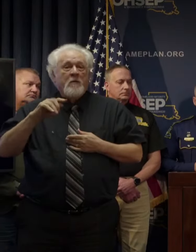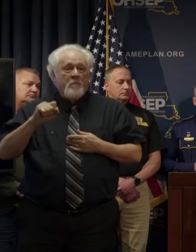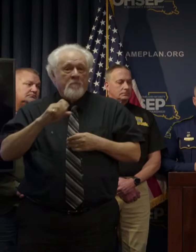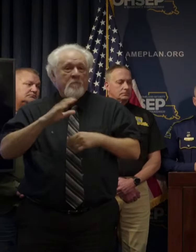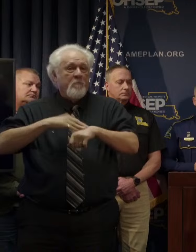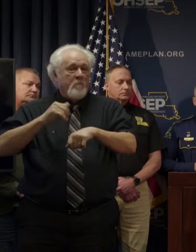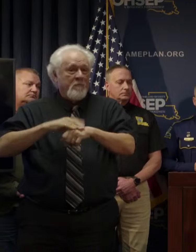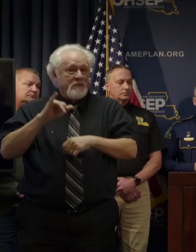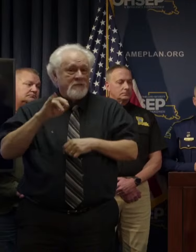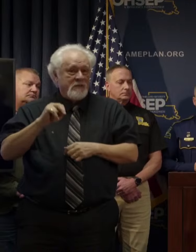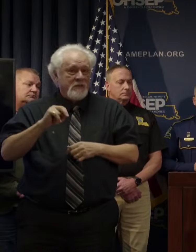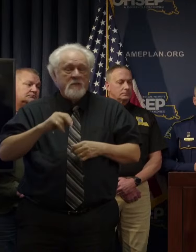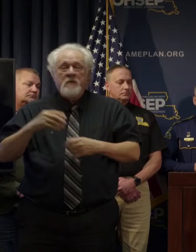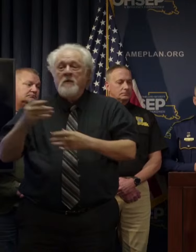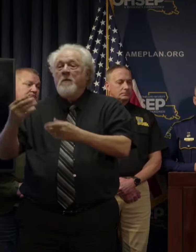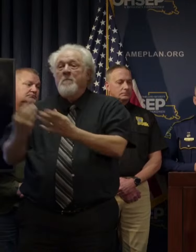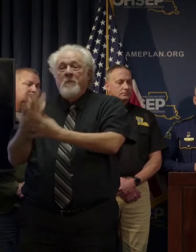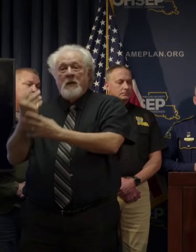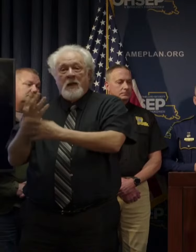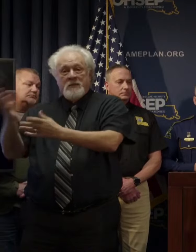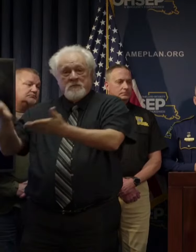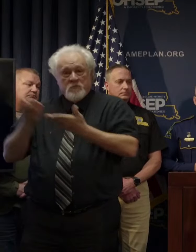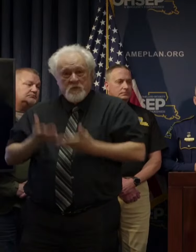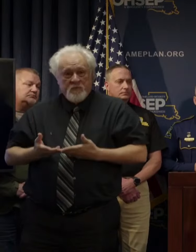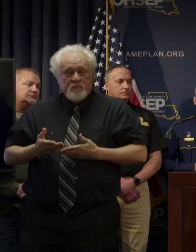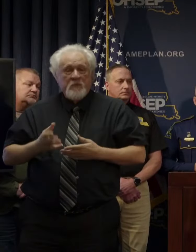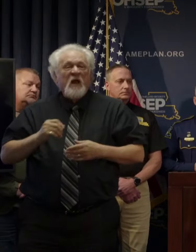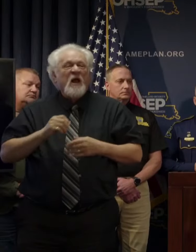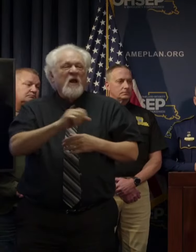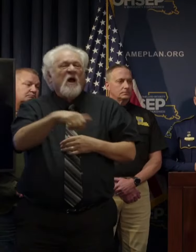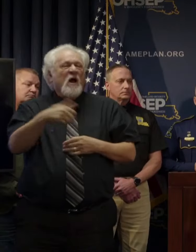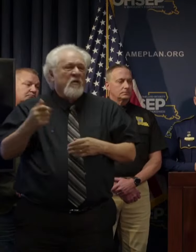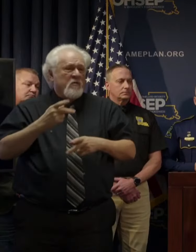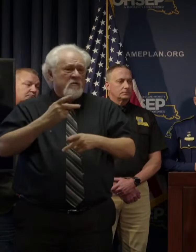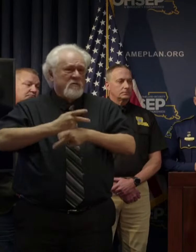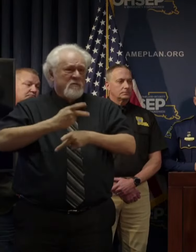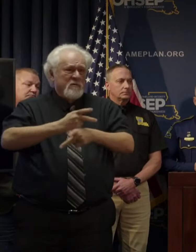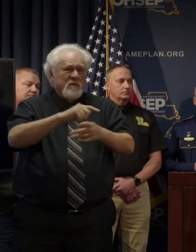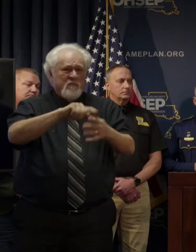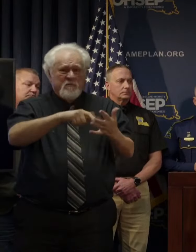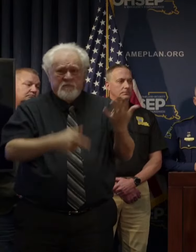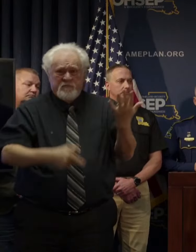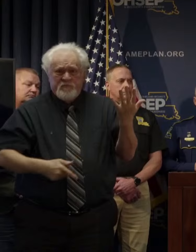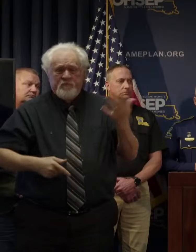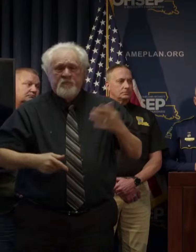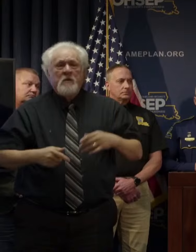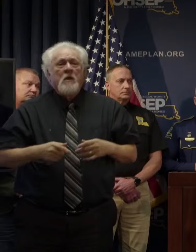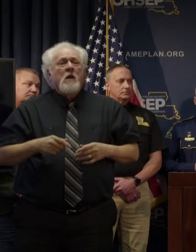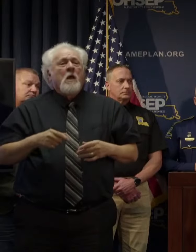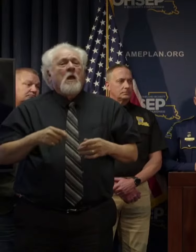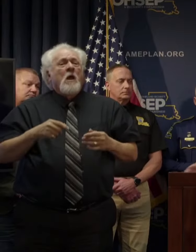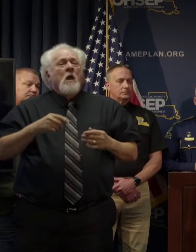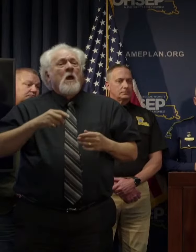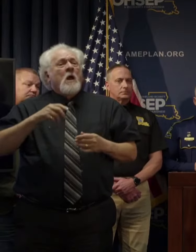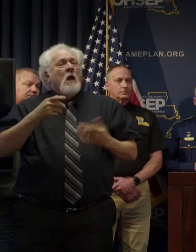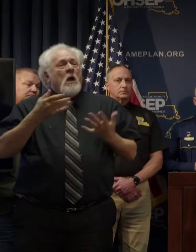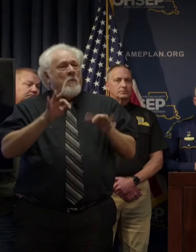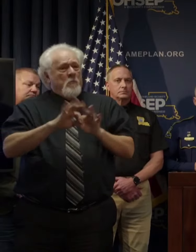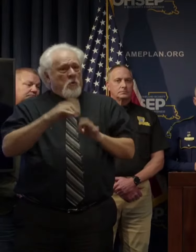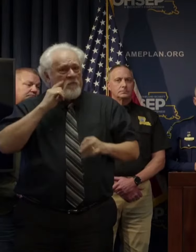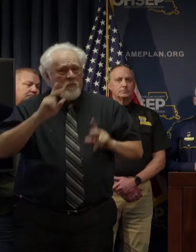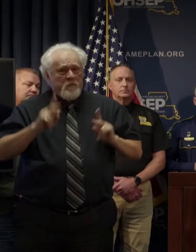that you can find on the website I mentioned earlier. This is also important for our